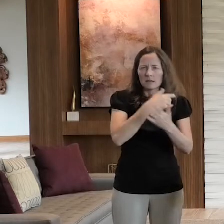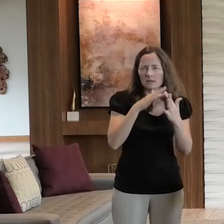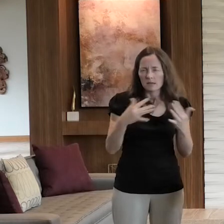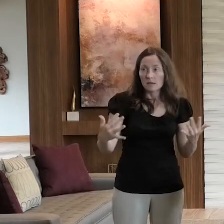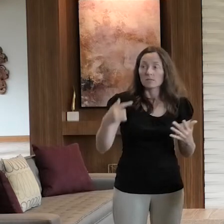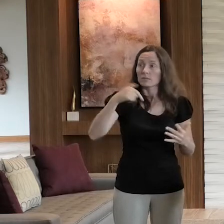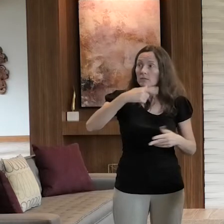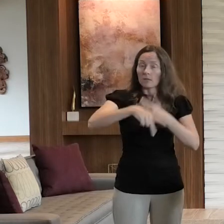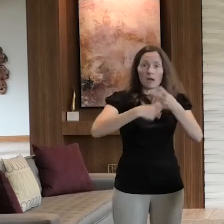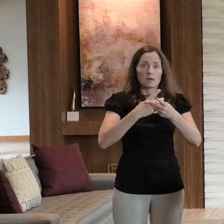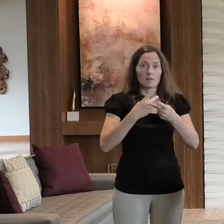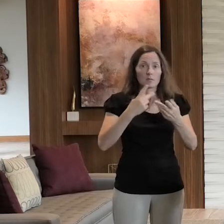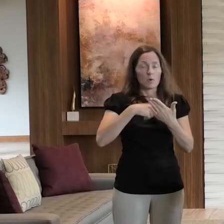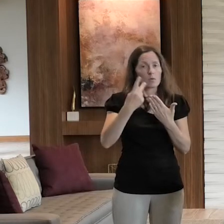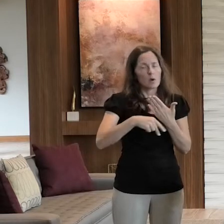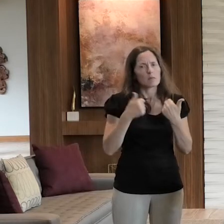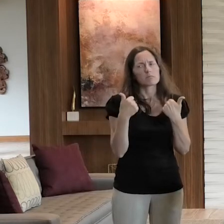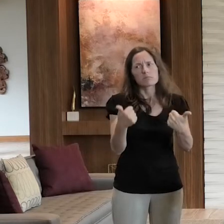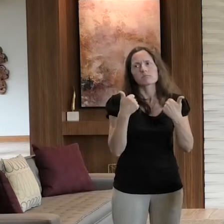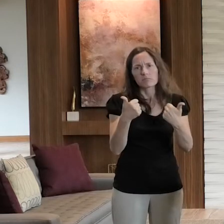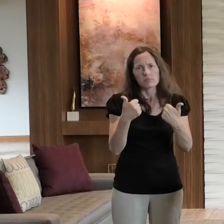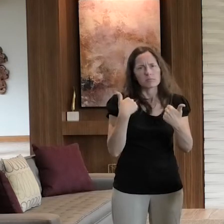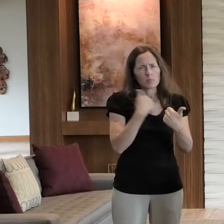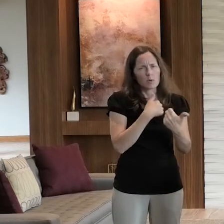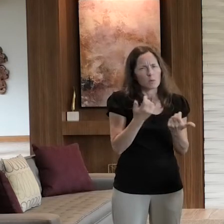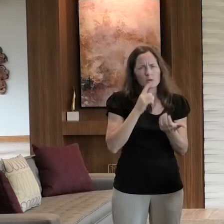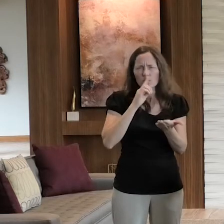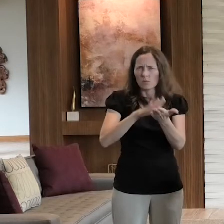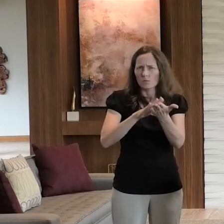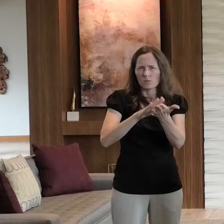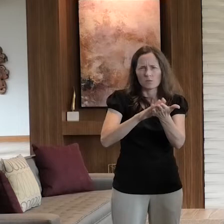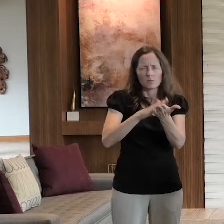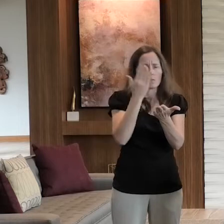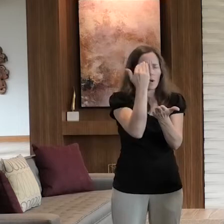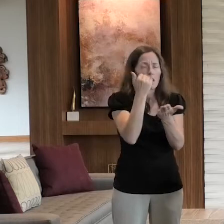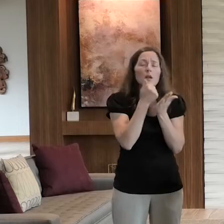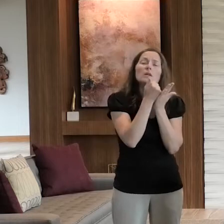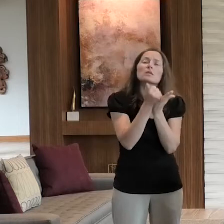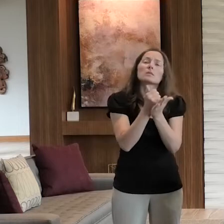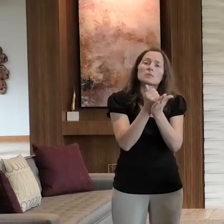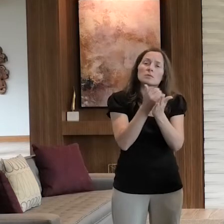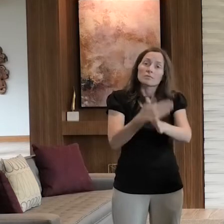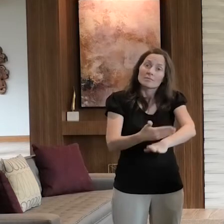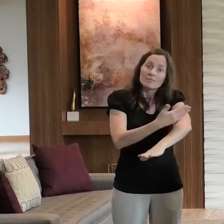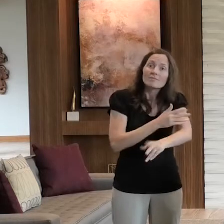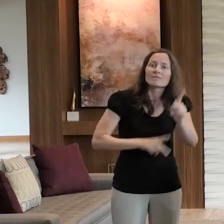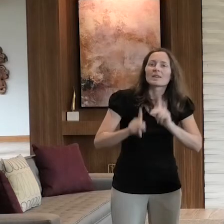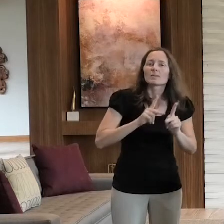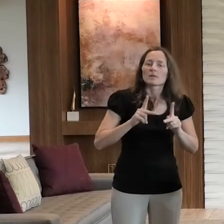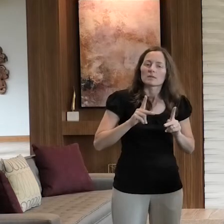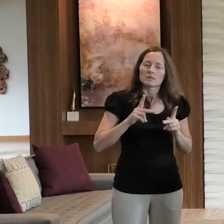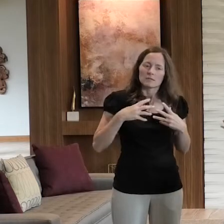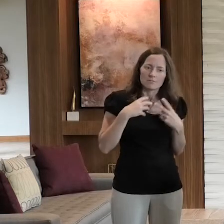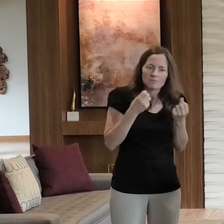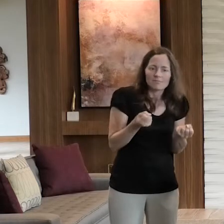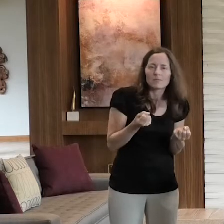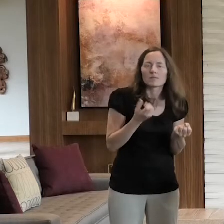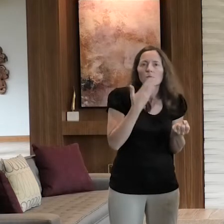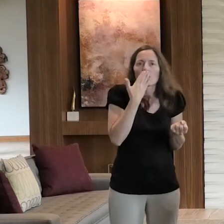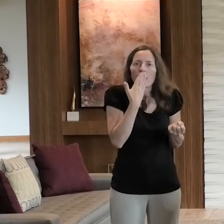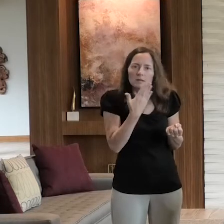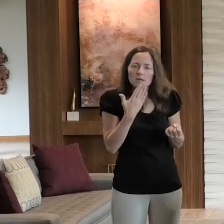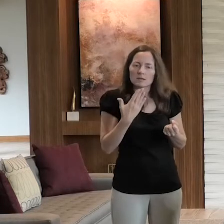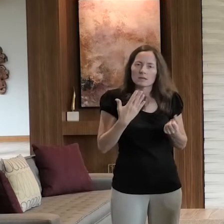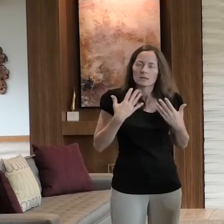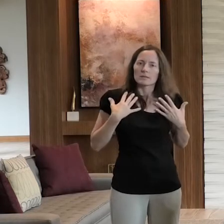commend and promote here, because it helps improve people's wellness, their health, and their well-being. And it really touches upon so many